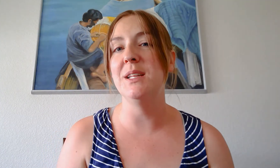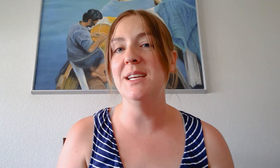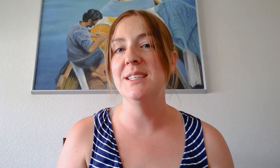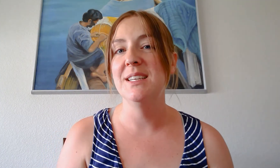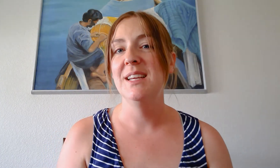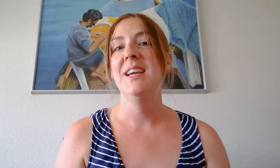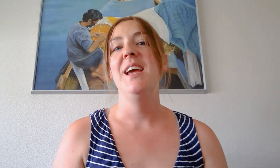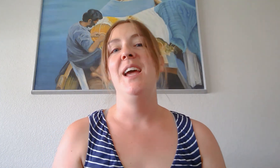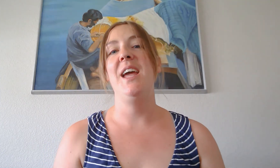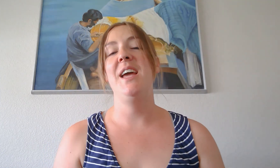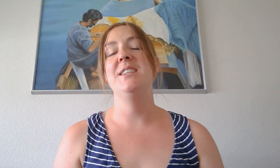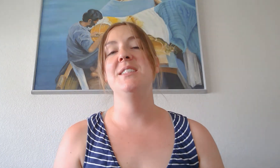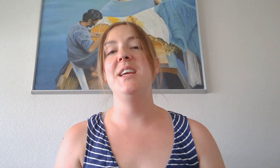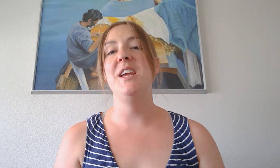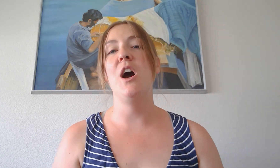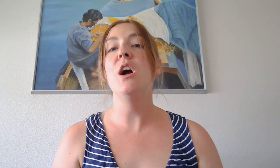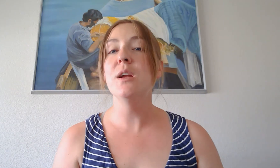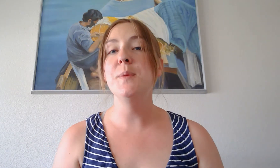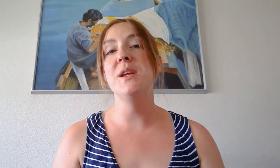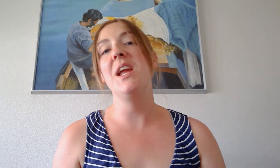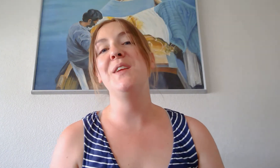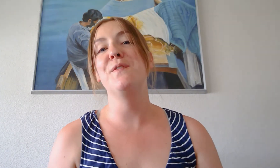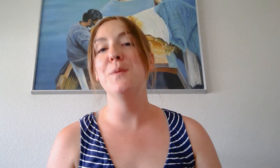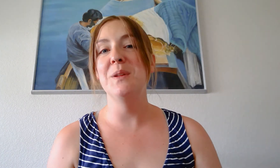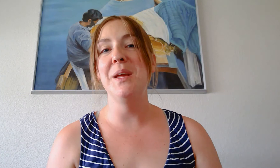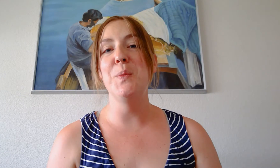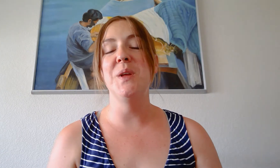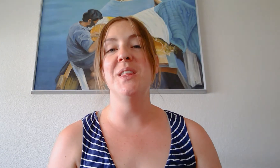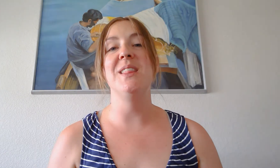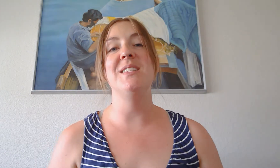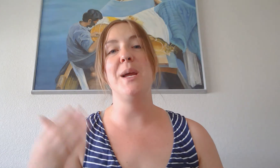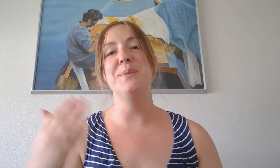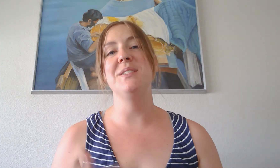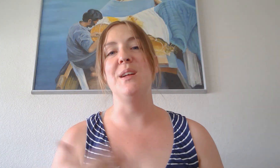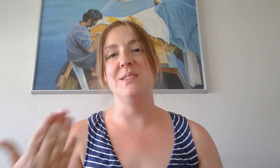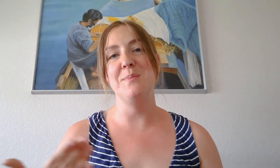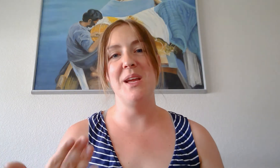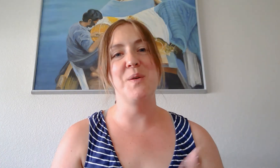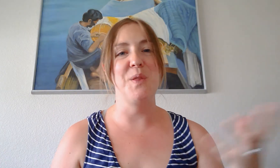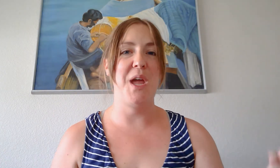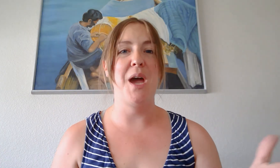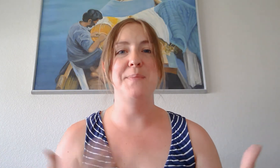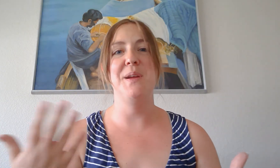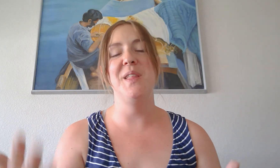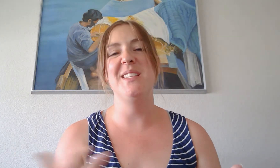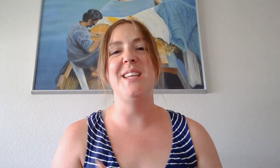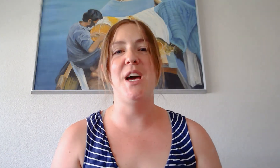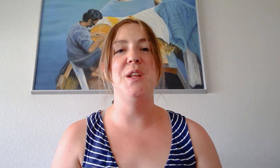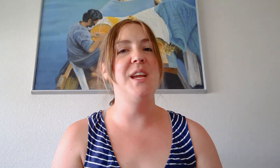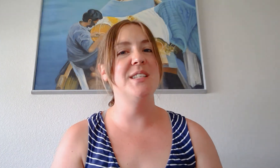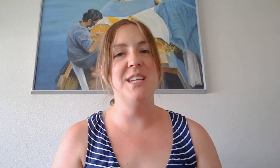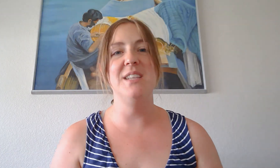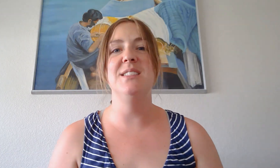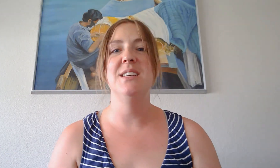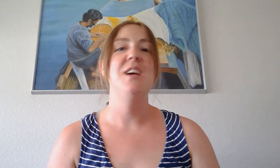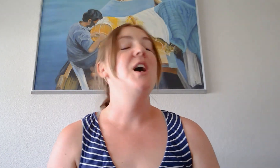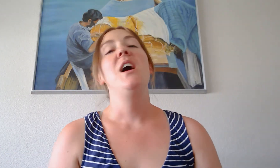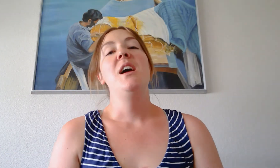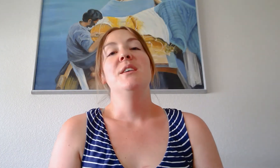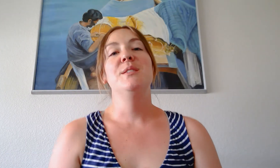non-verbally, and they are communicating verbally with the types of sounds they make. Are they happy? Are they sad? Are they content?